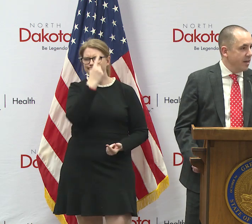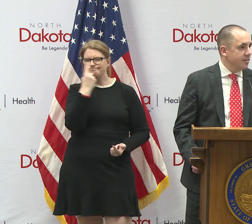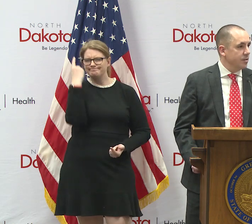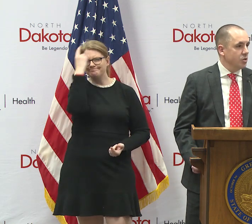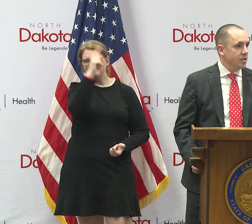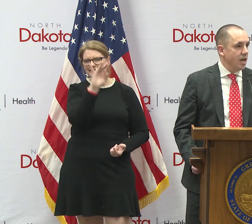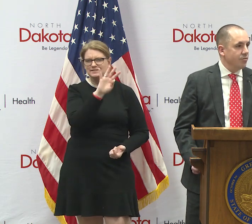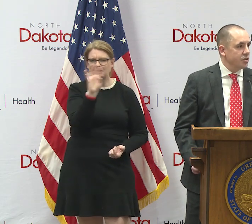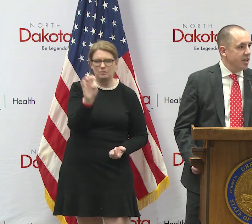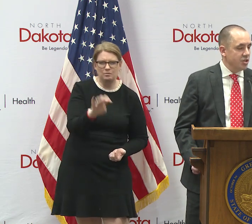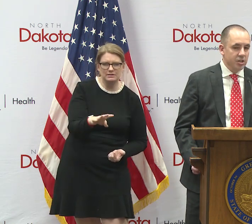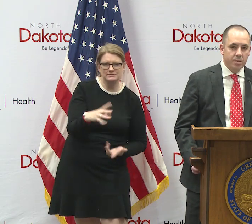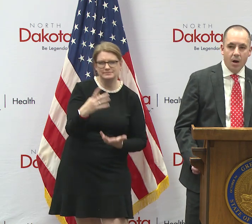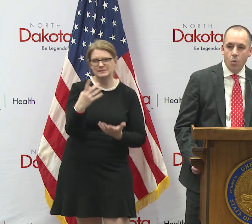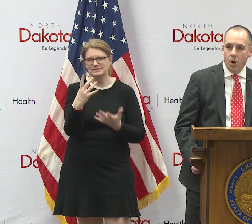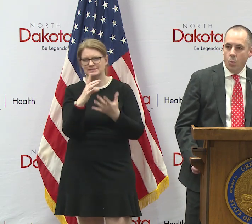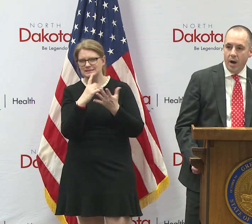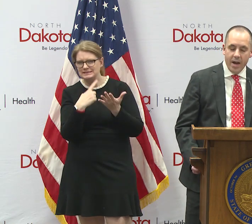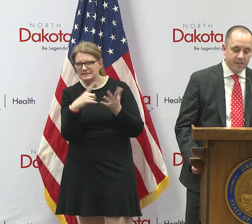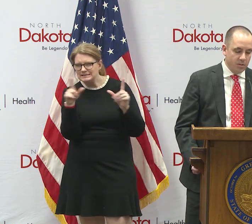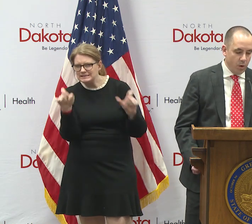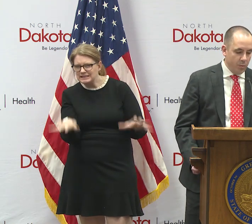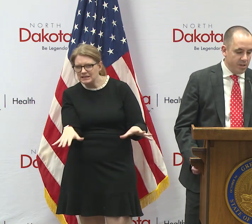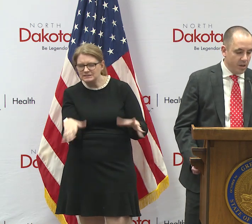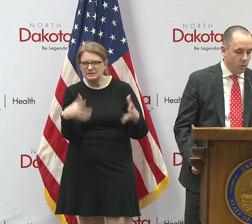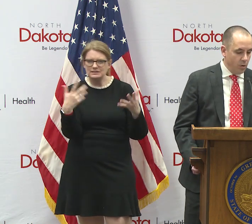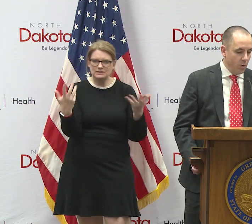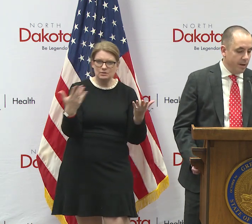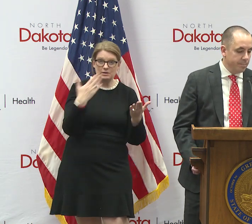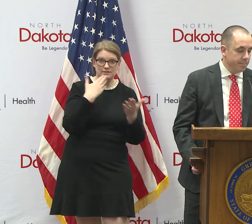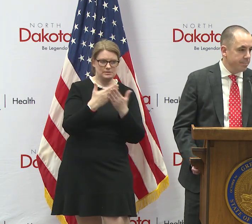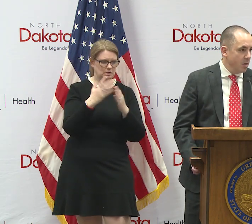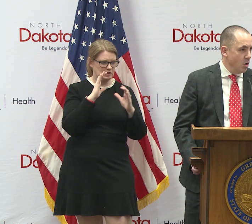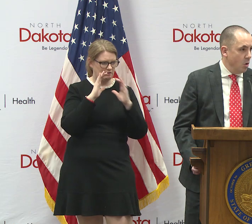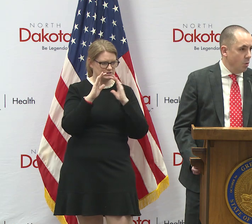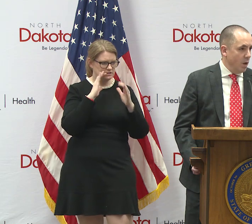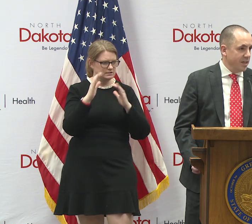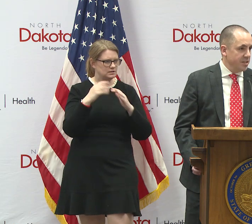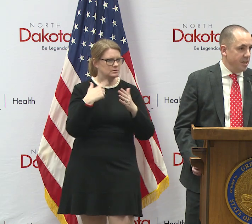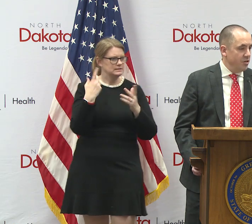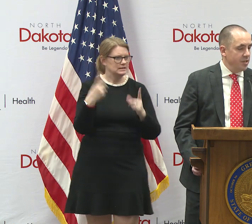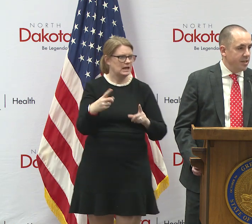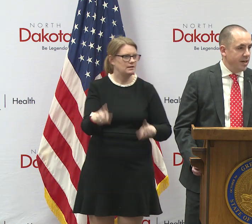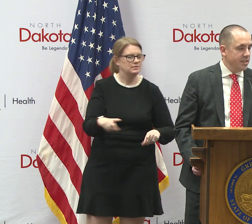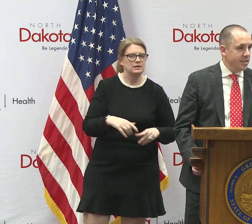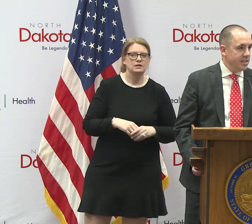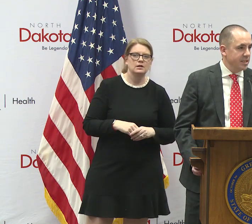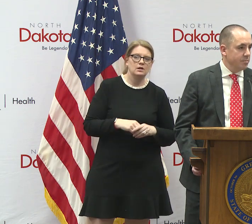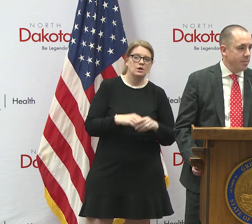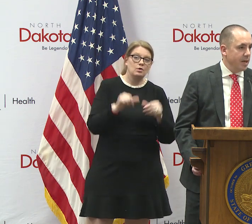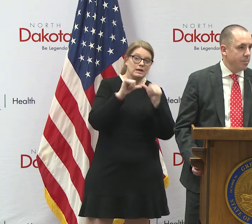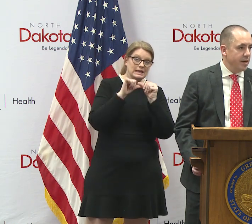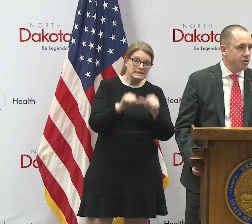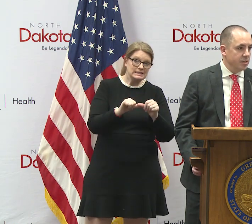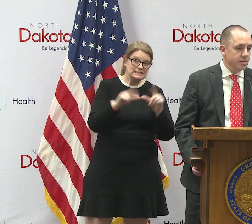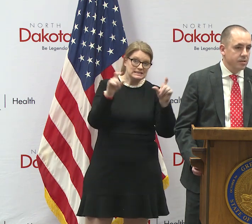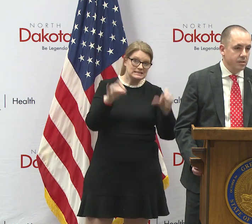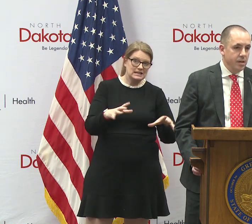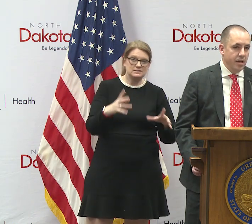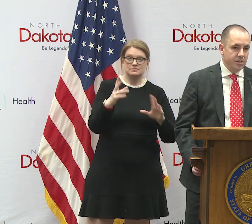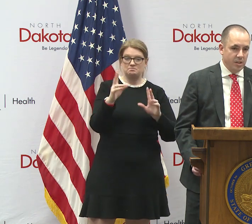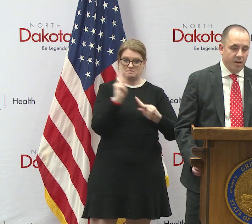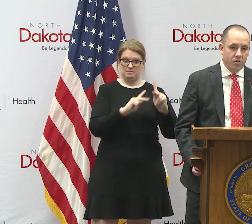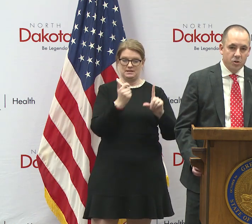actually had some good conversations about where we're at and where we think we're going. We want to continue to test symptomatic